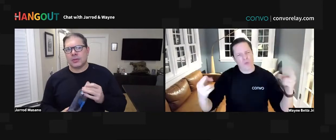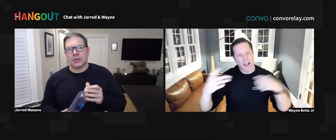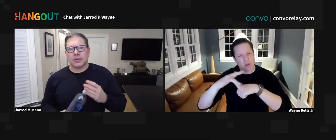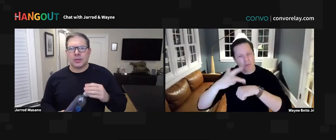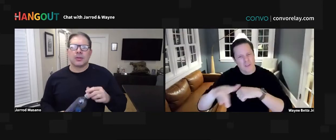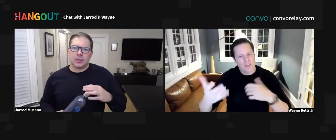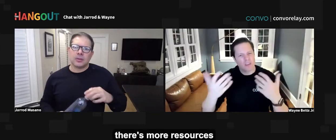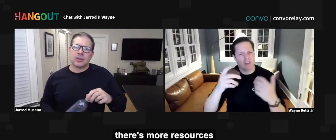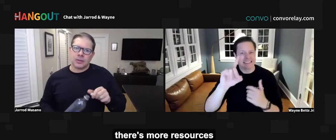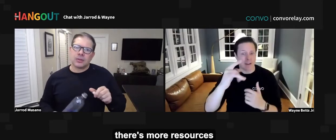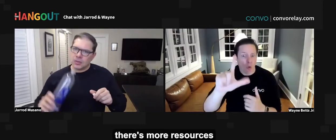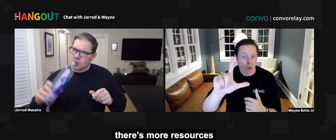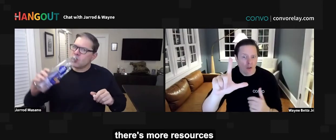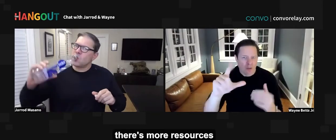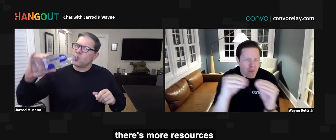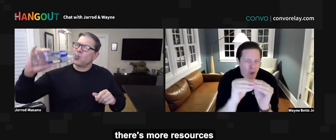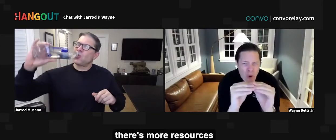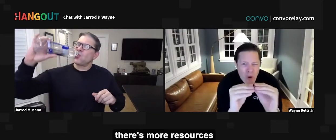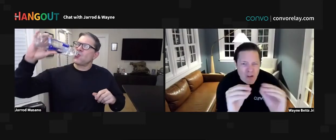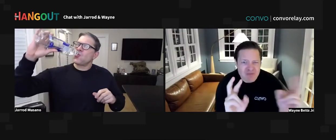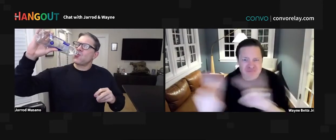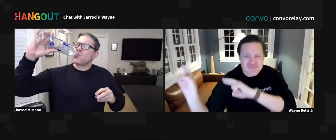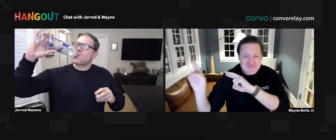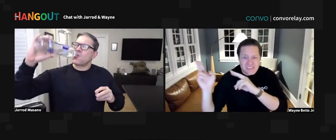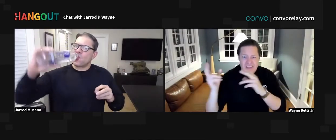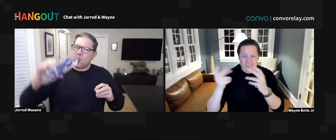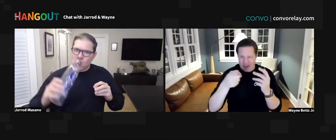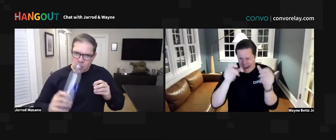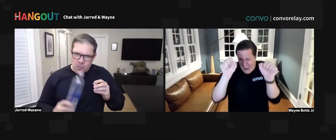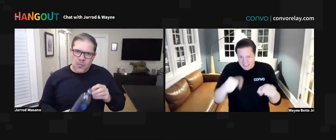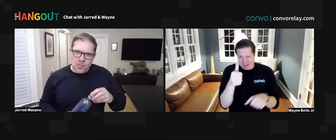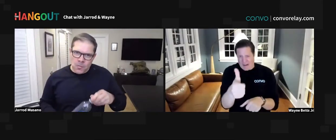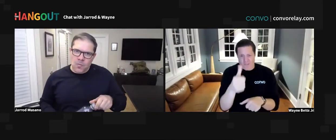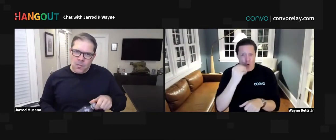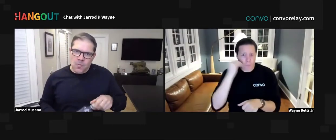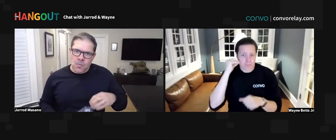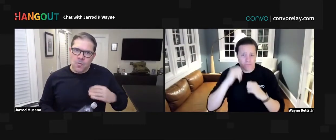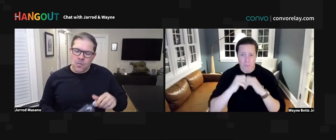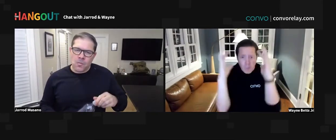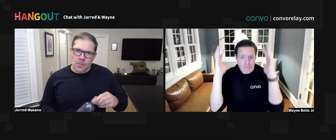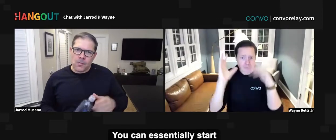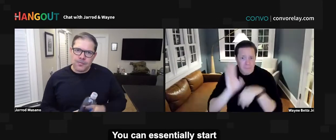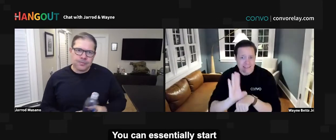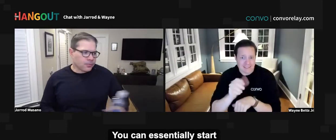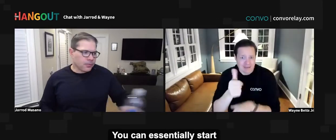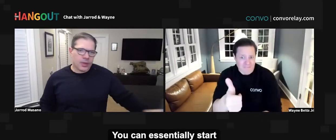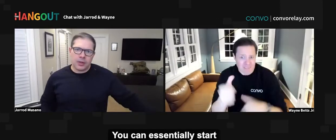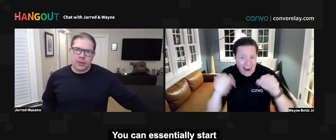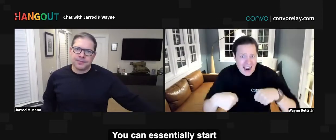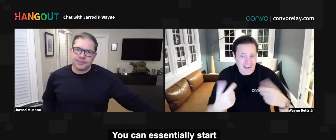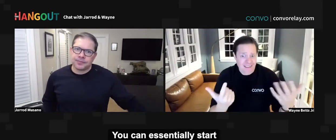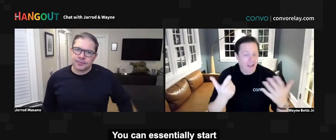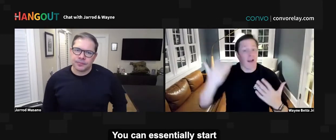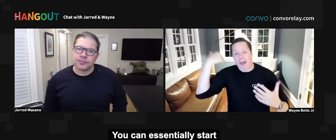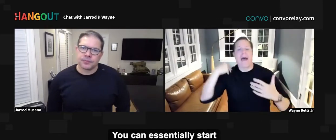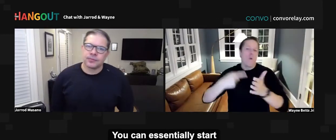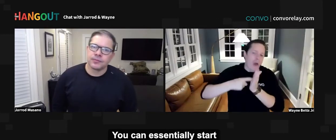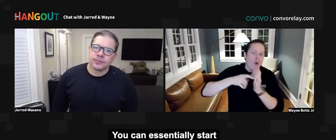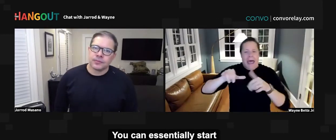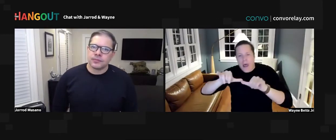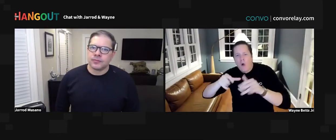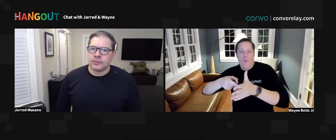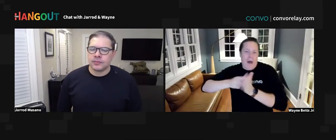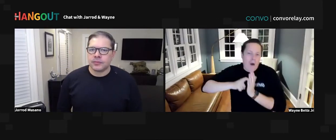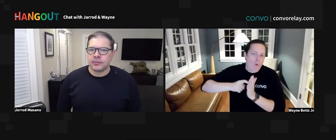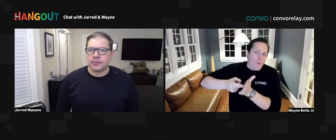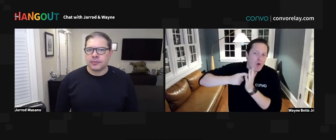Convo today, there's more resources available, right? There's more tools. Everything's more virtual, right? Mhm. You can essentially start your own